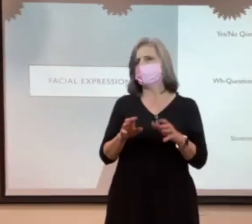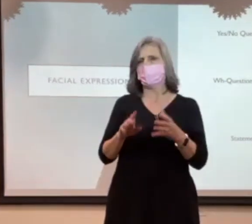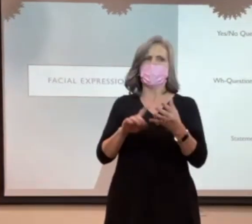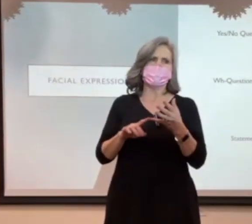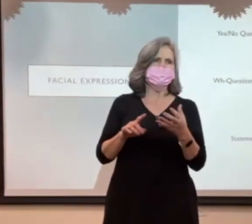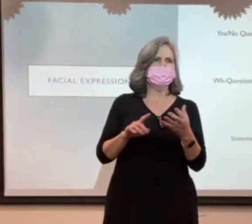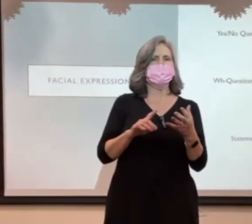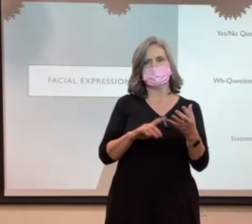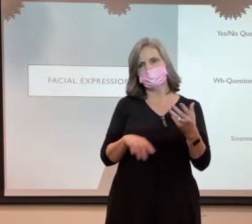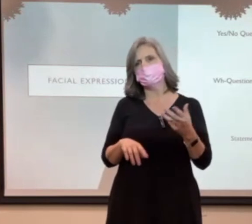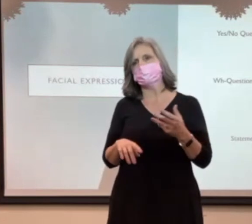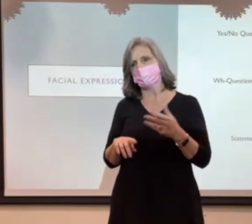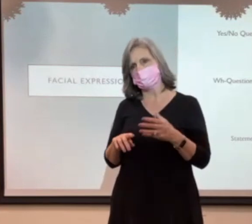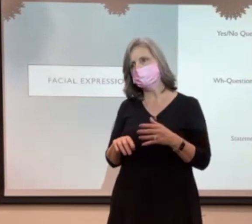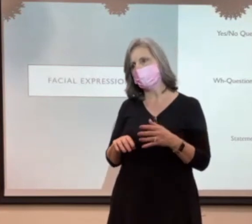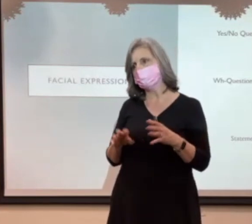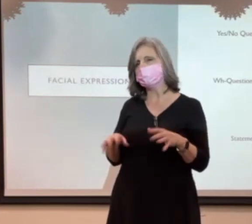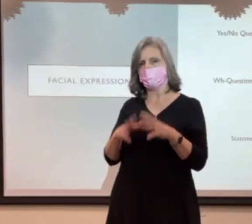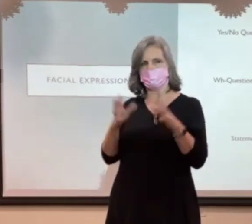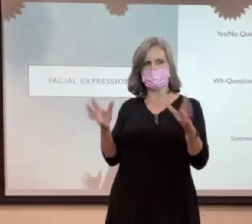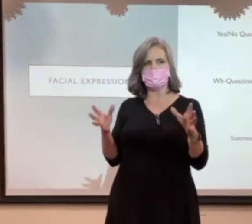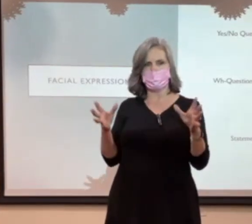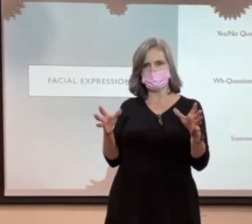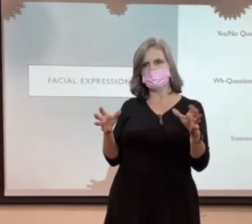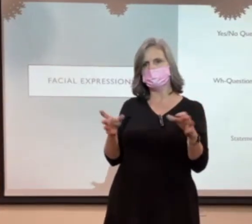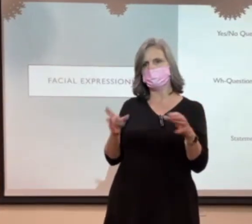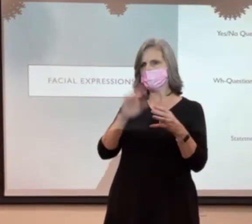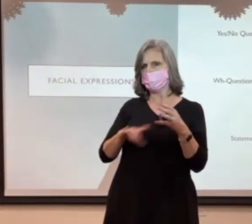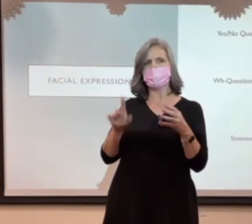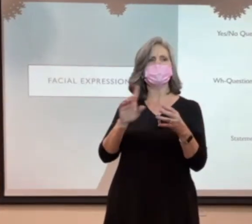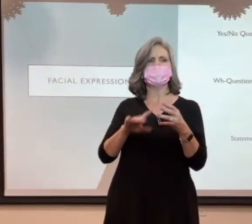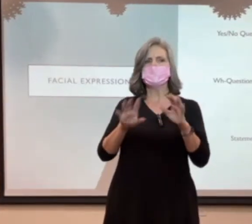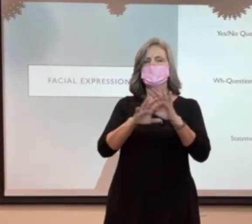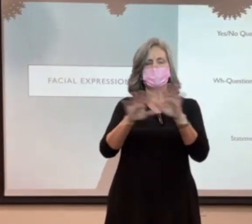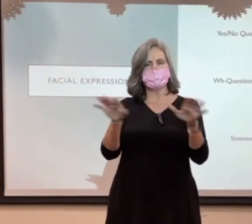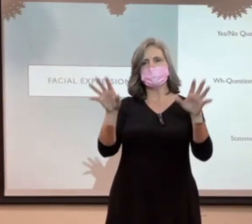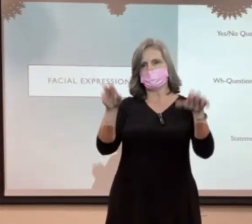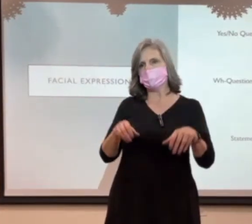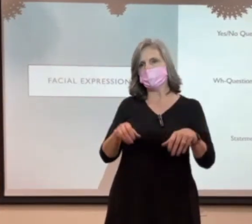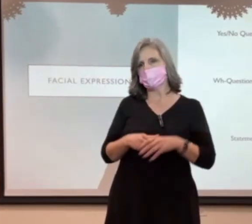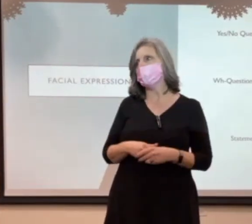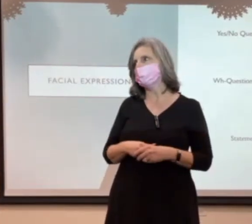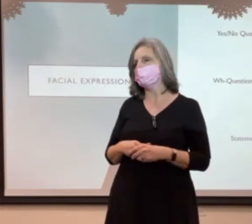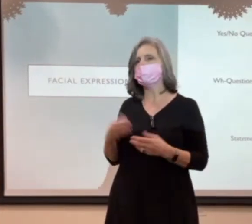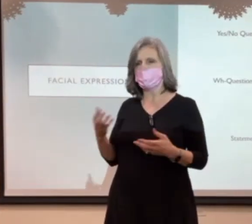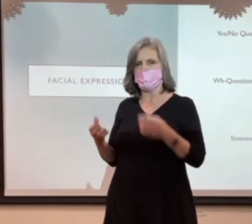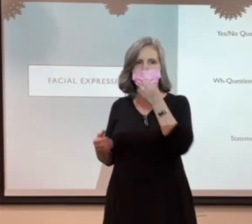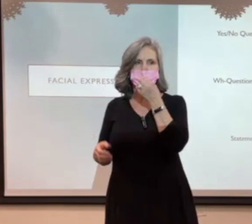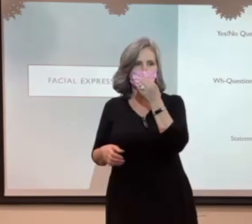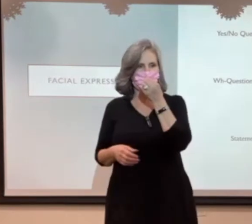again, NAD, National Association of the Deaf. If you have any questions about sign language, those are the places to go for the real accurate